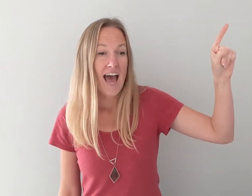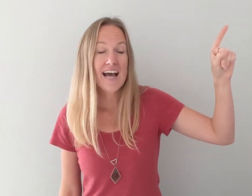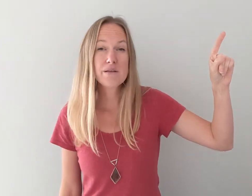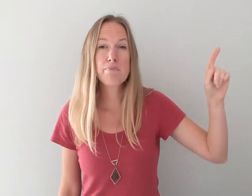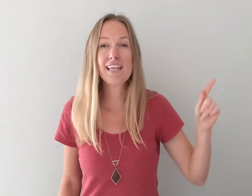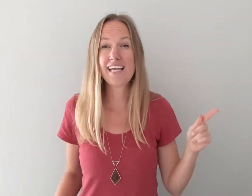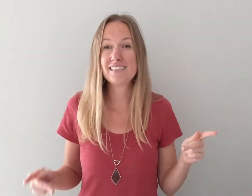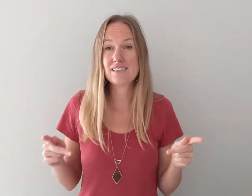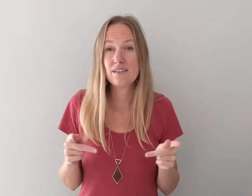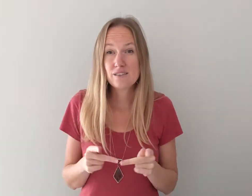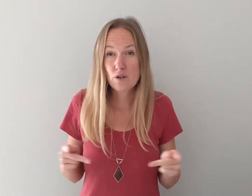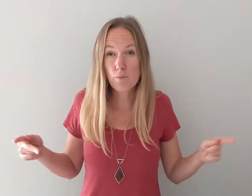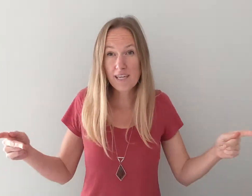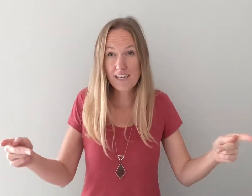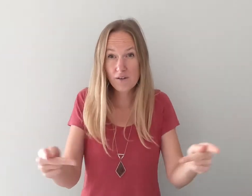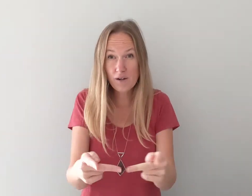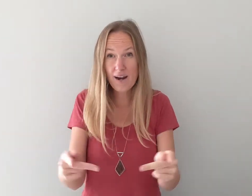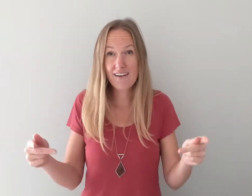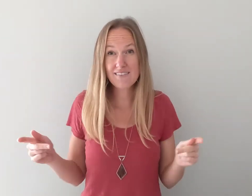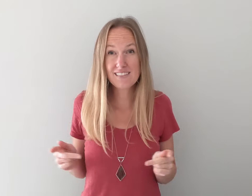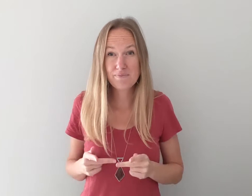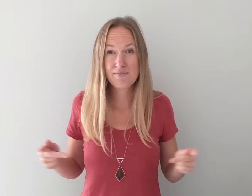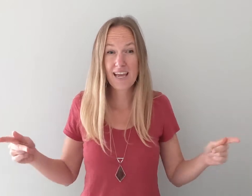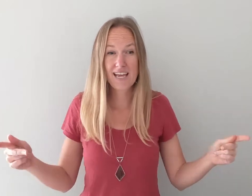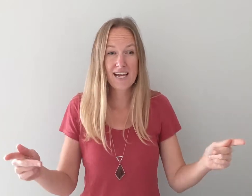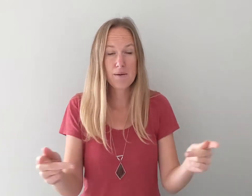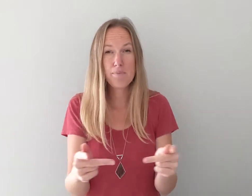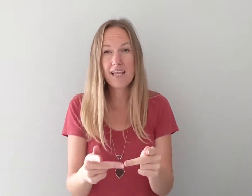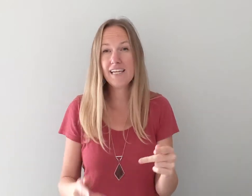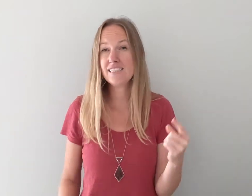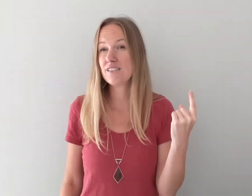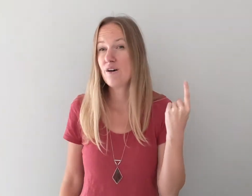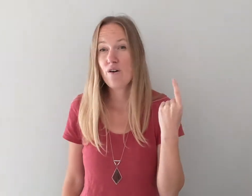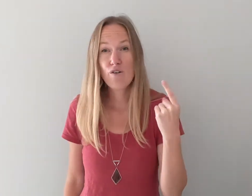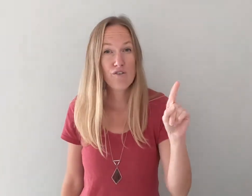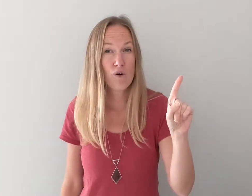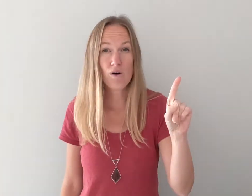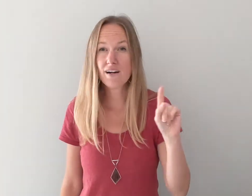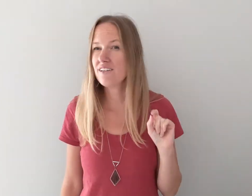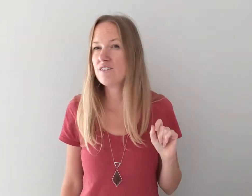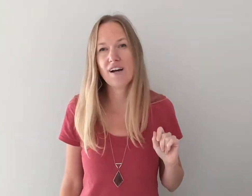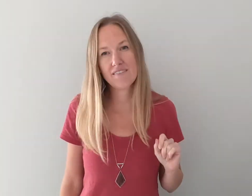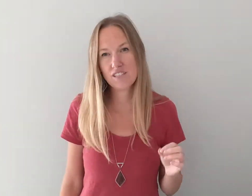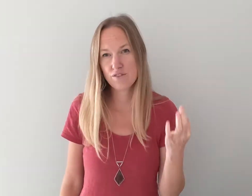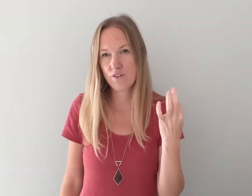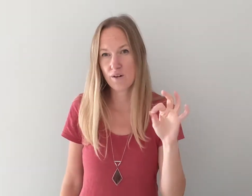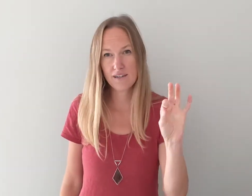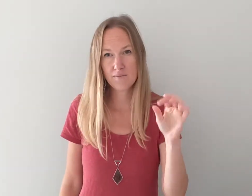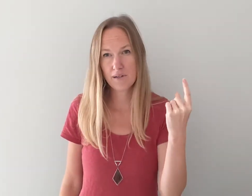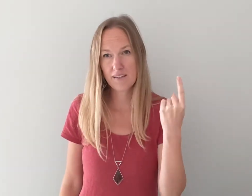has a place. So P going around, okay, a place for, you don't have to do for, but